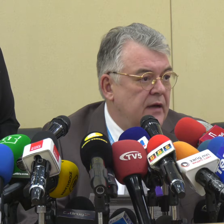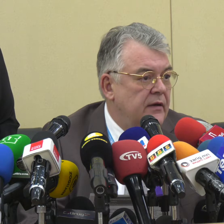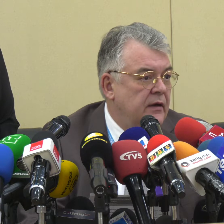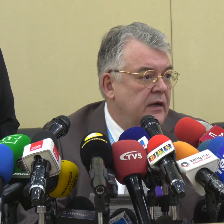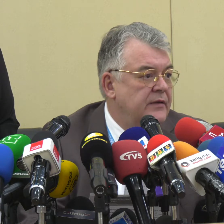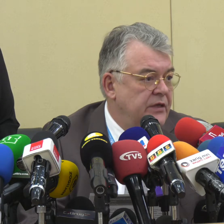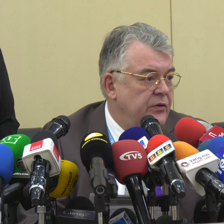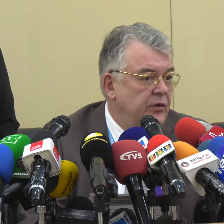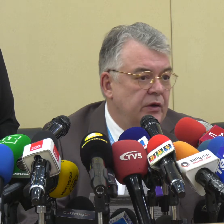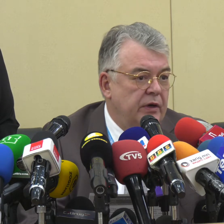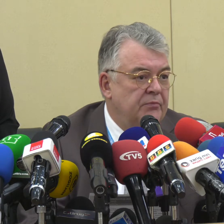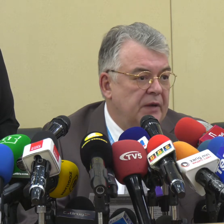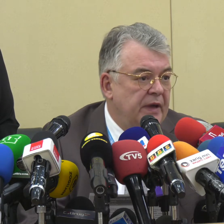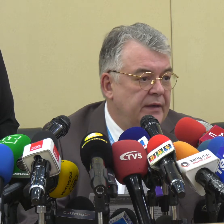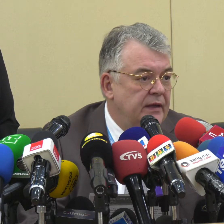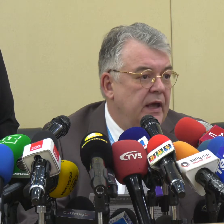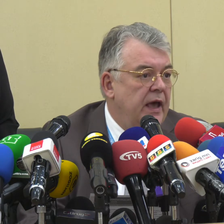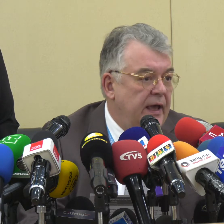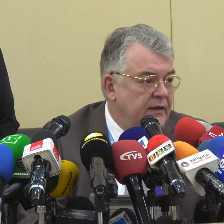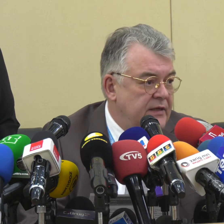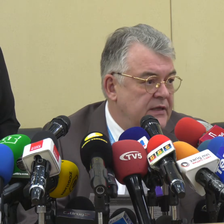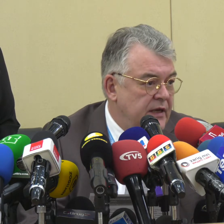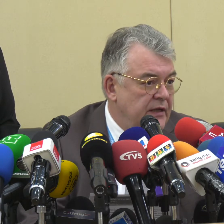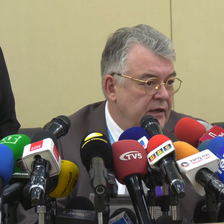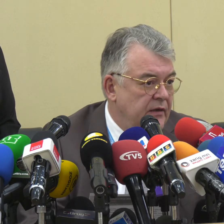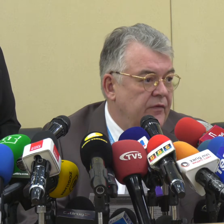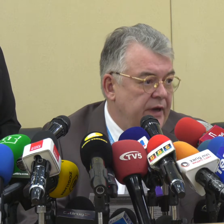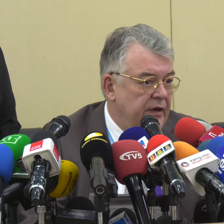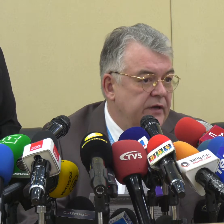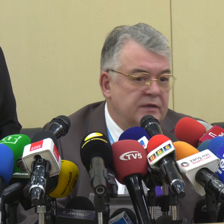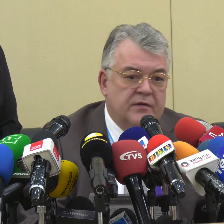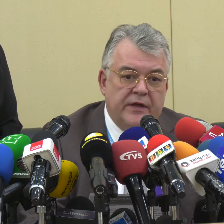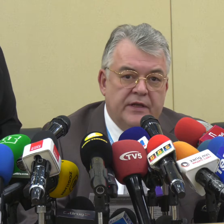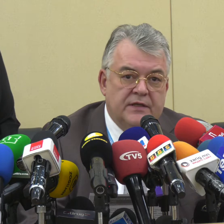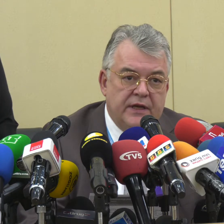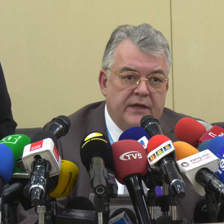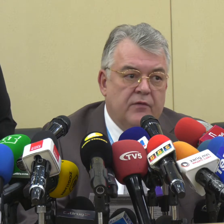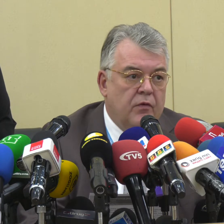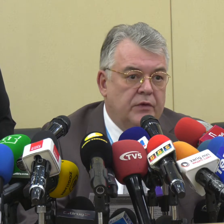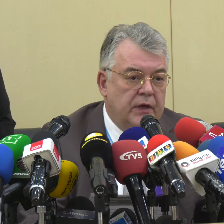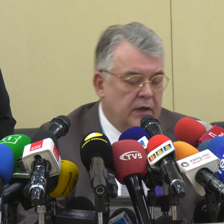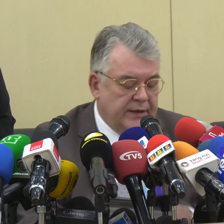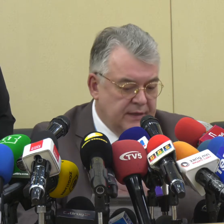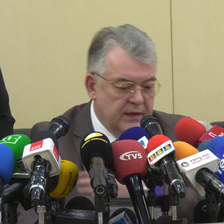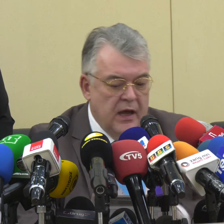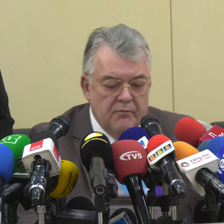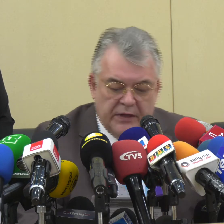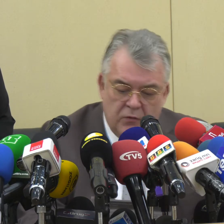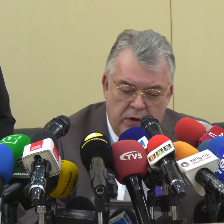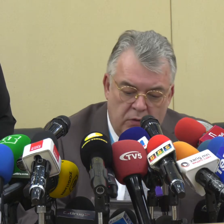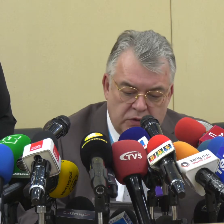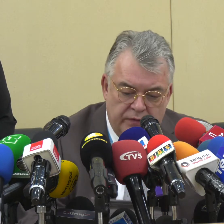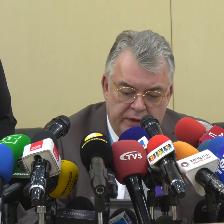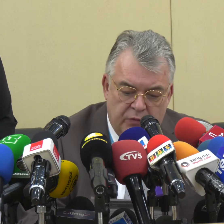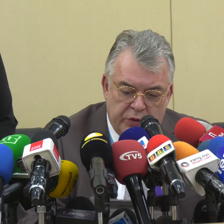are continuing to implement entry screening, very rigorous entry screening, what I think